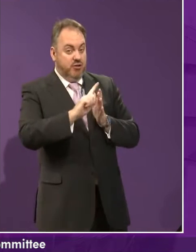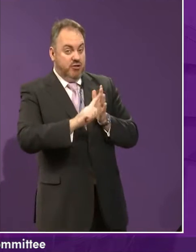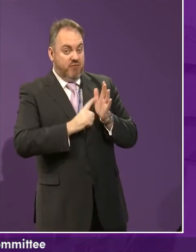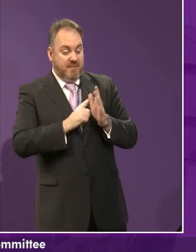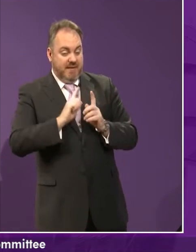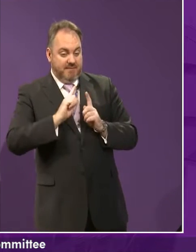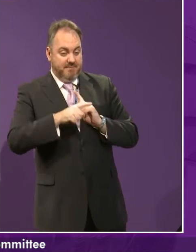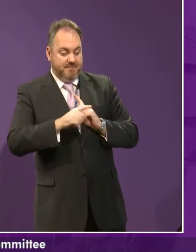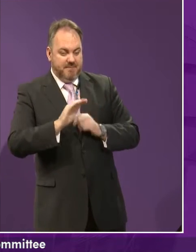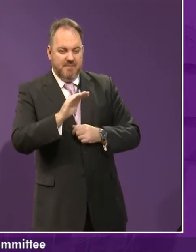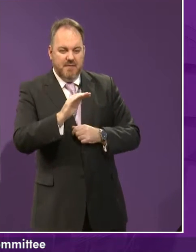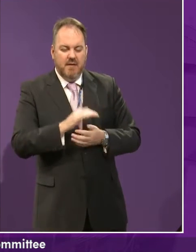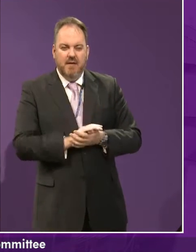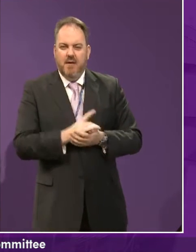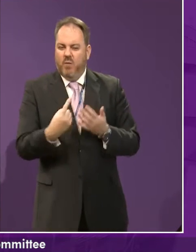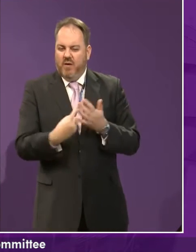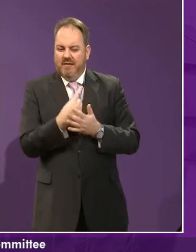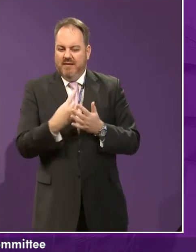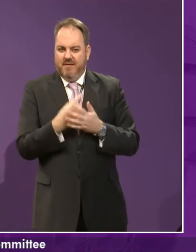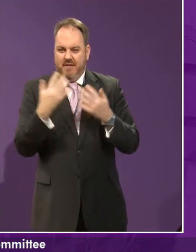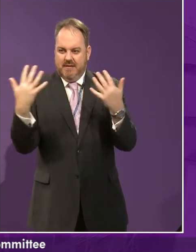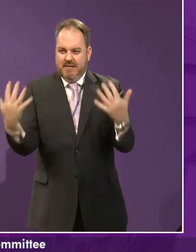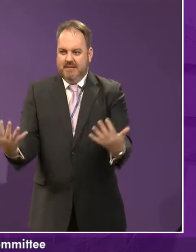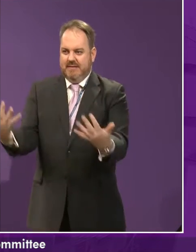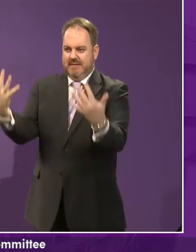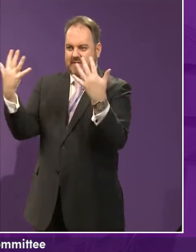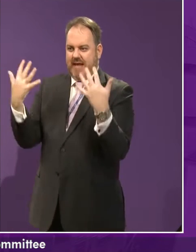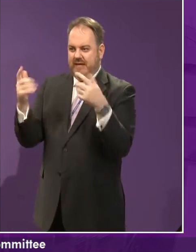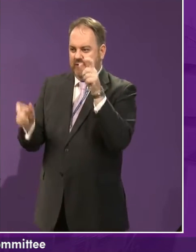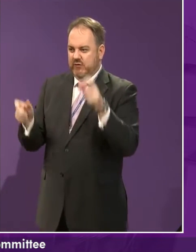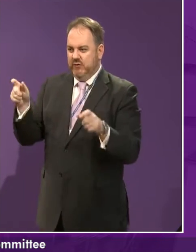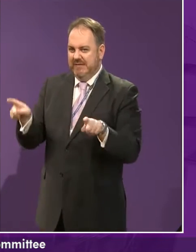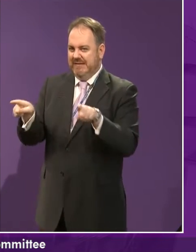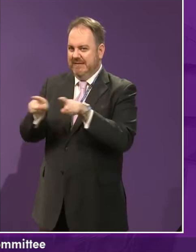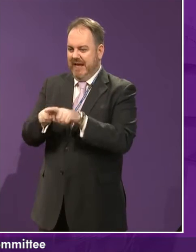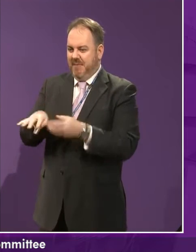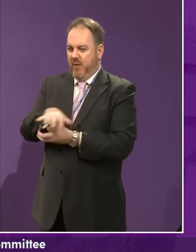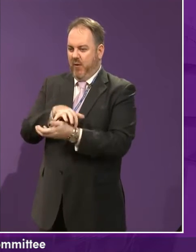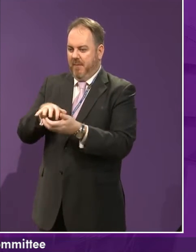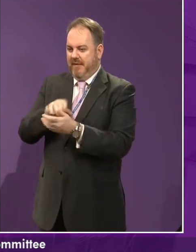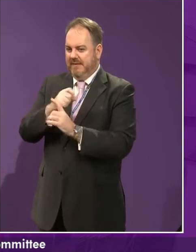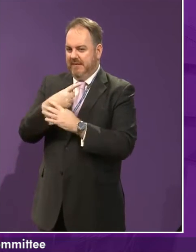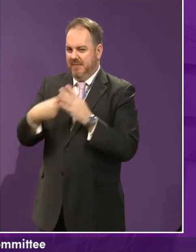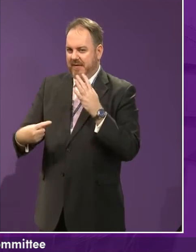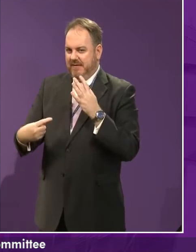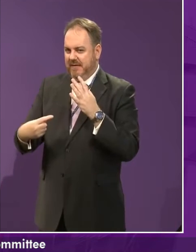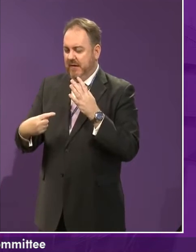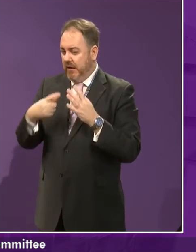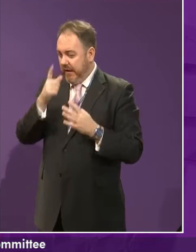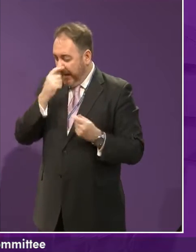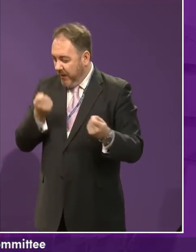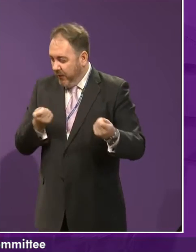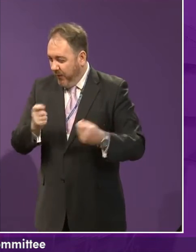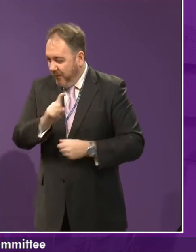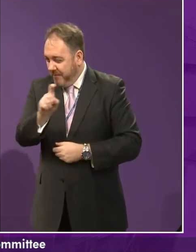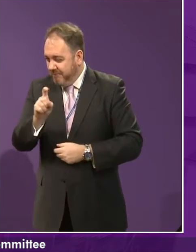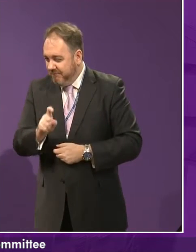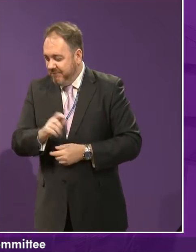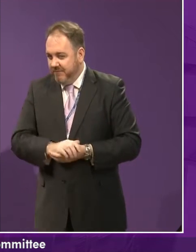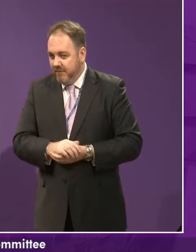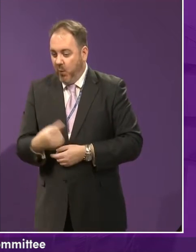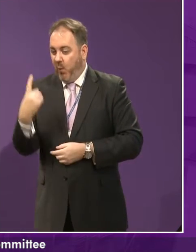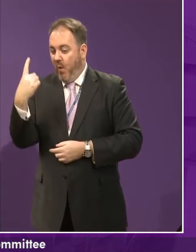if 10 people had turned up with that condition, could you have coped? Or because it was one, that